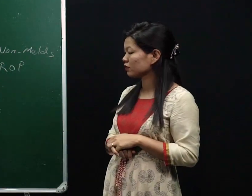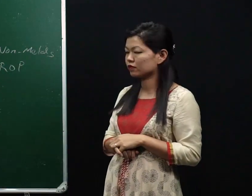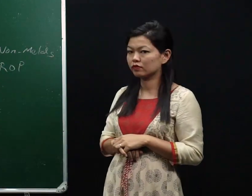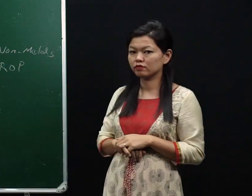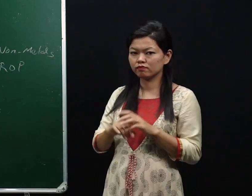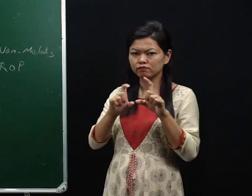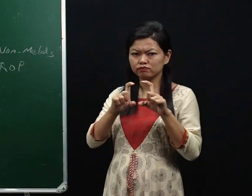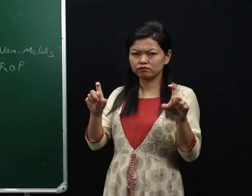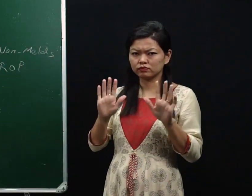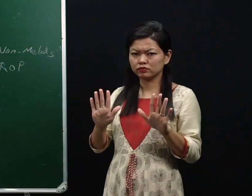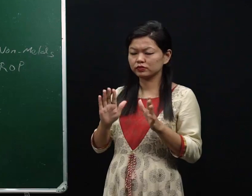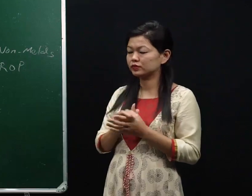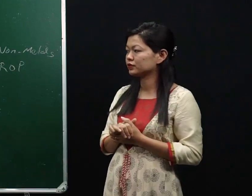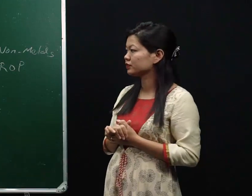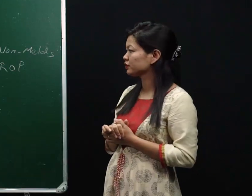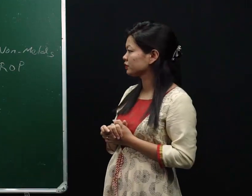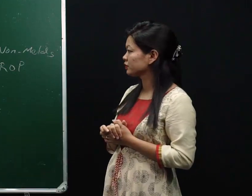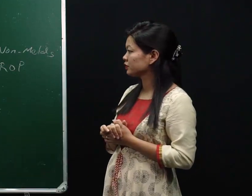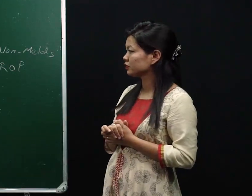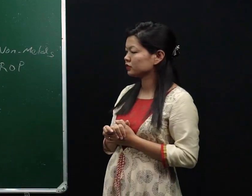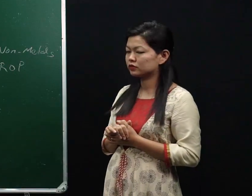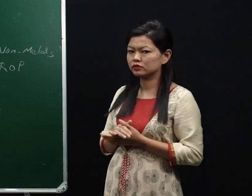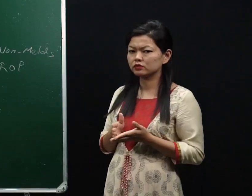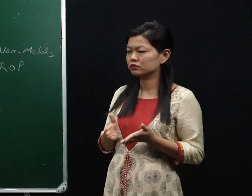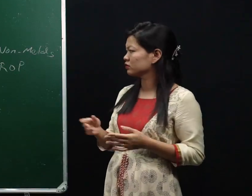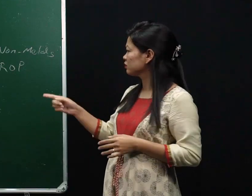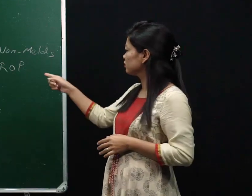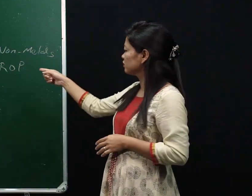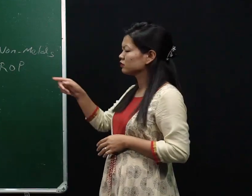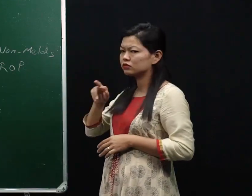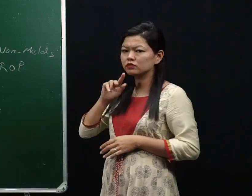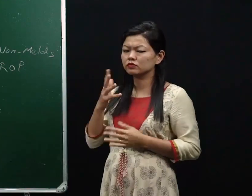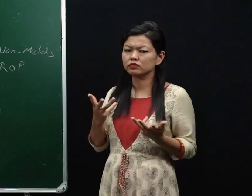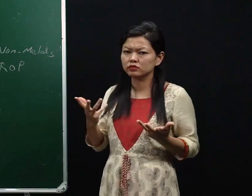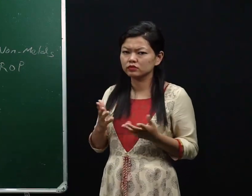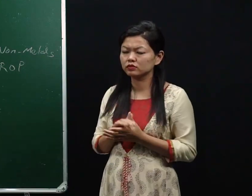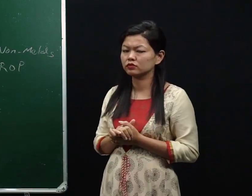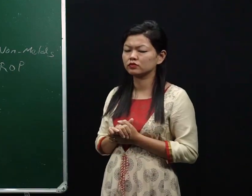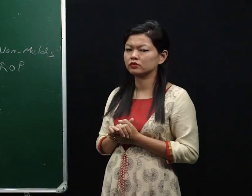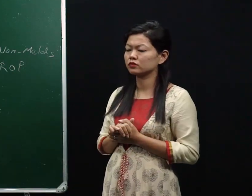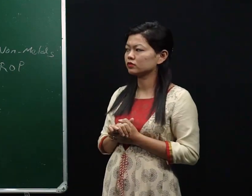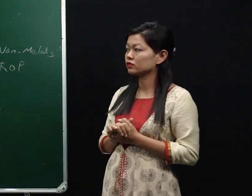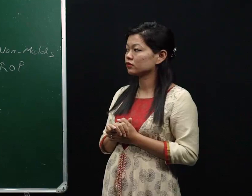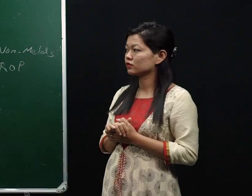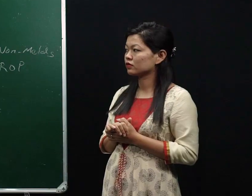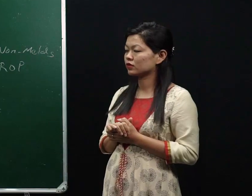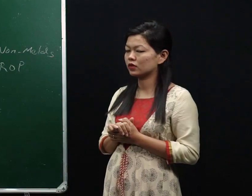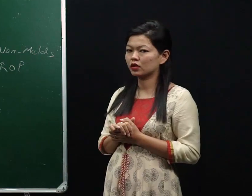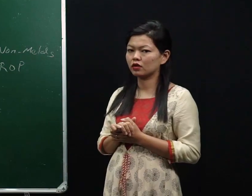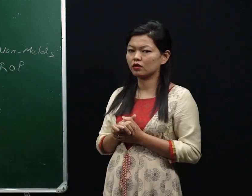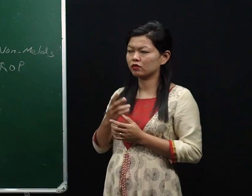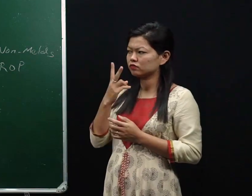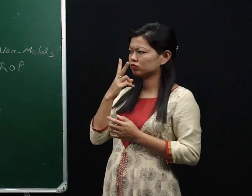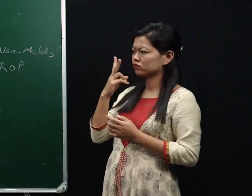Clear? Physical property. Now, what is physical property? Physical property means just by looking at something